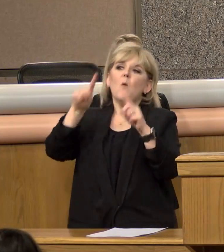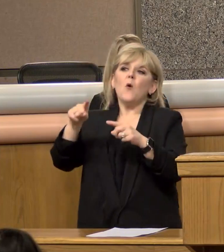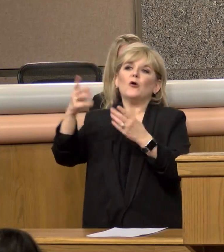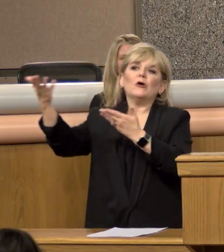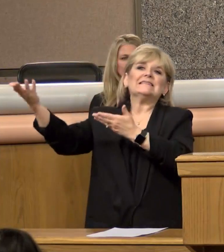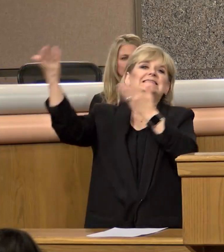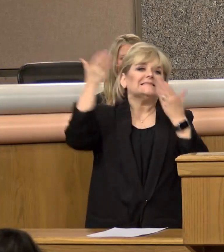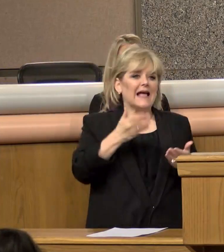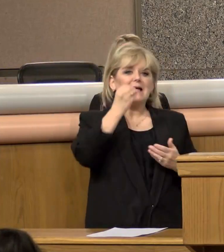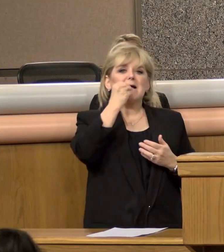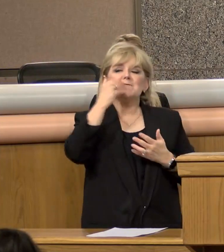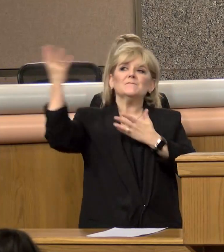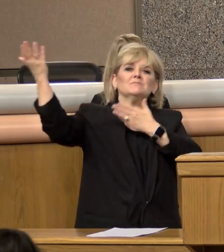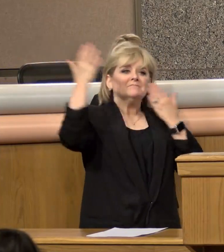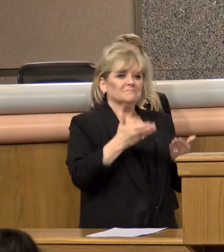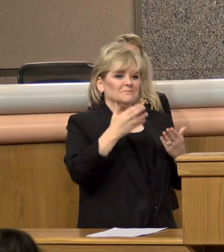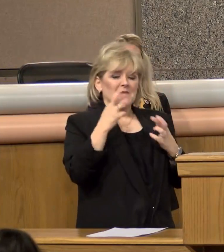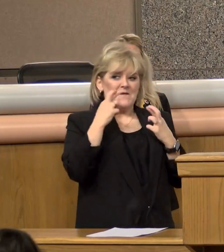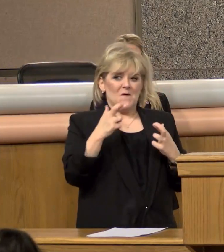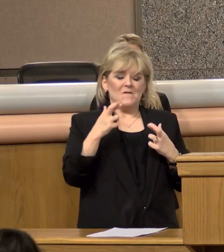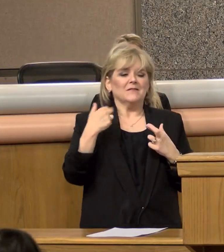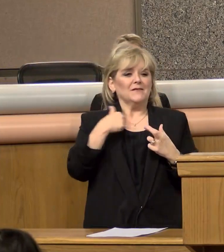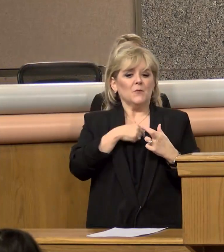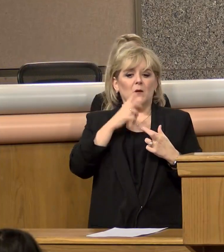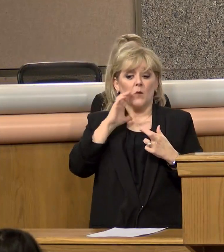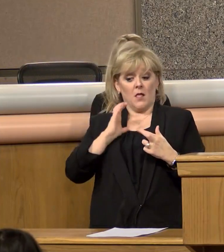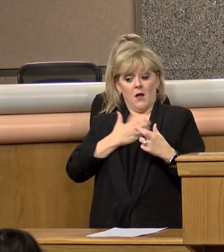and hopefully we can do a little FaceTime with them tonight.